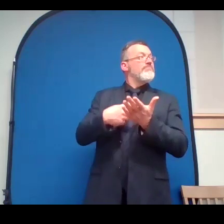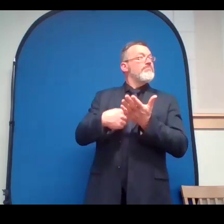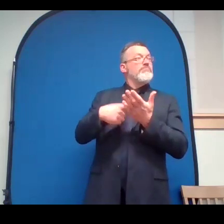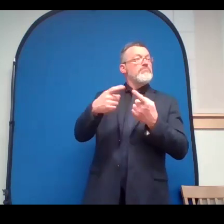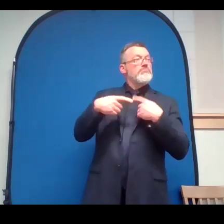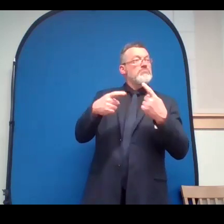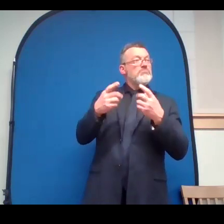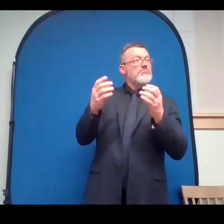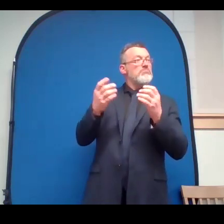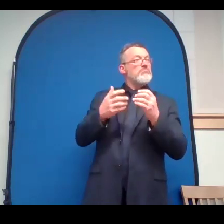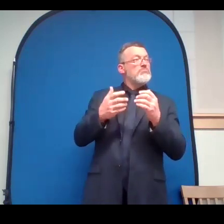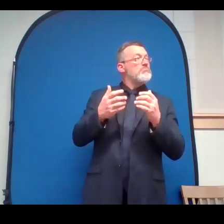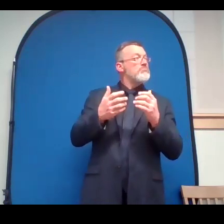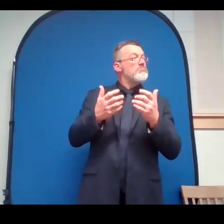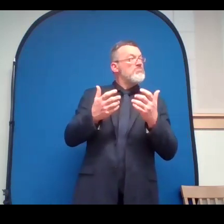regarding